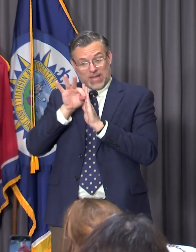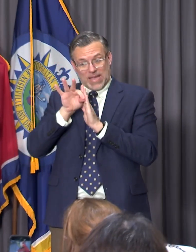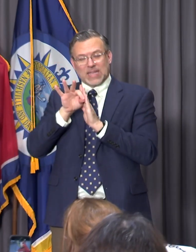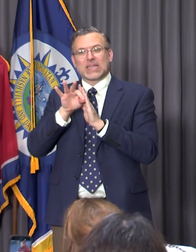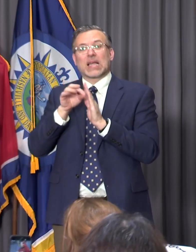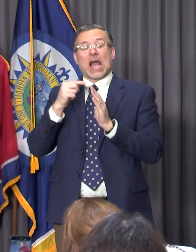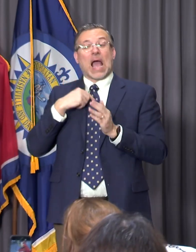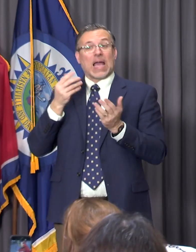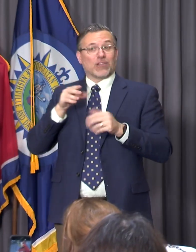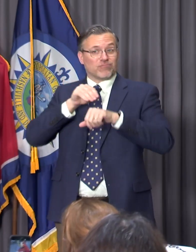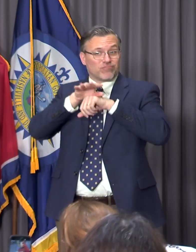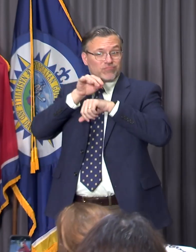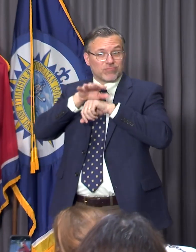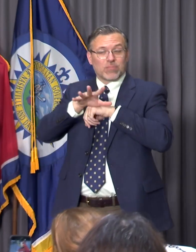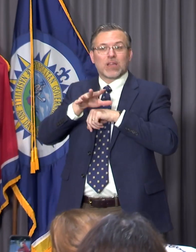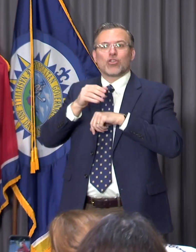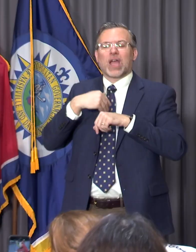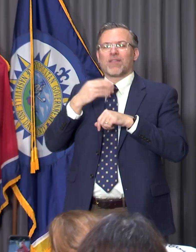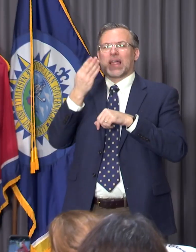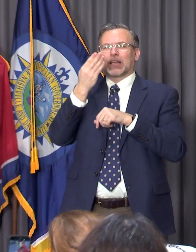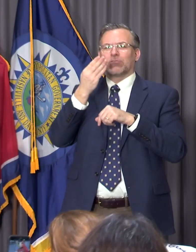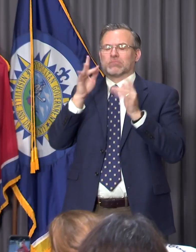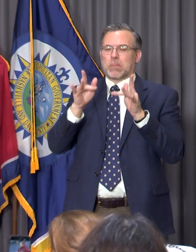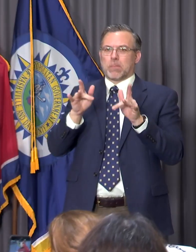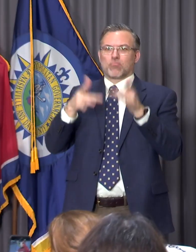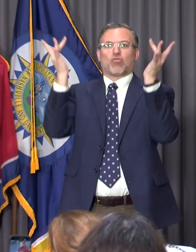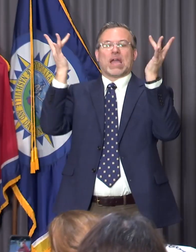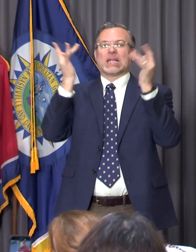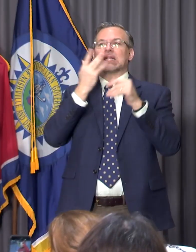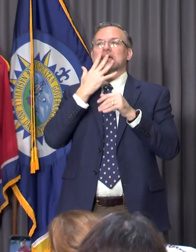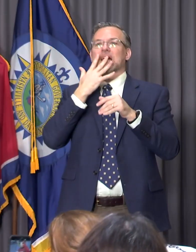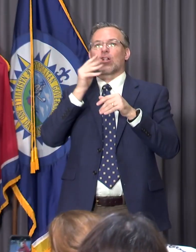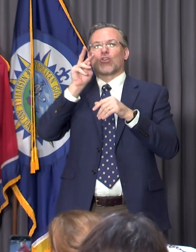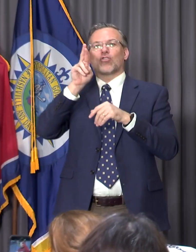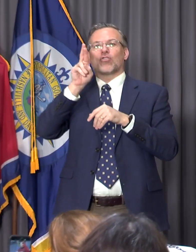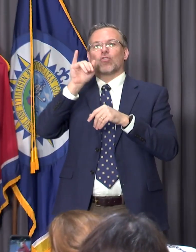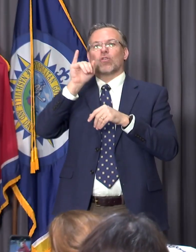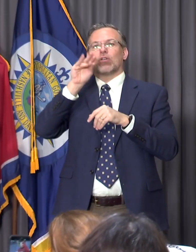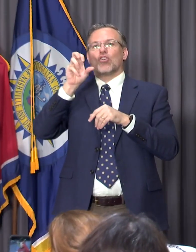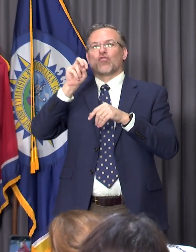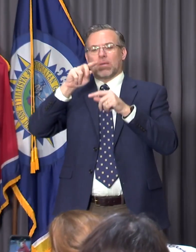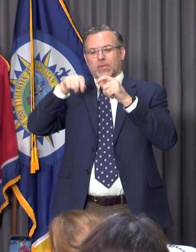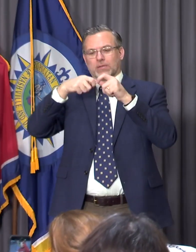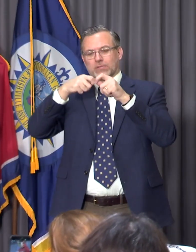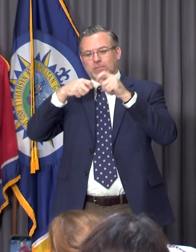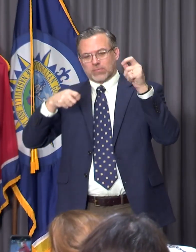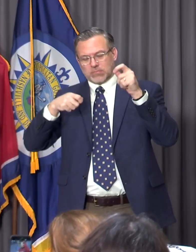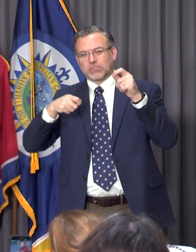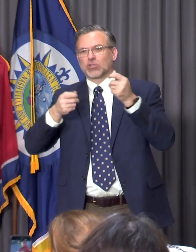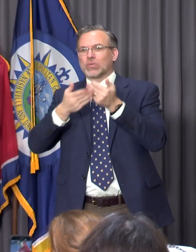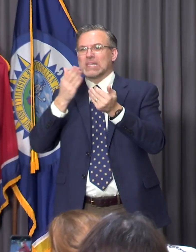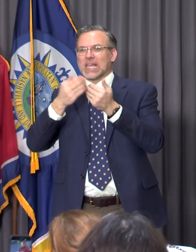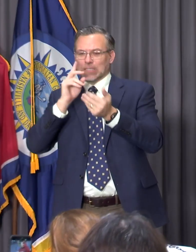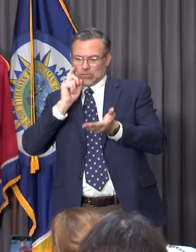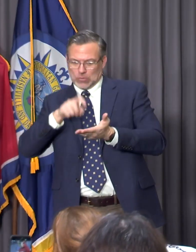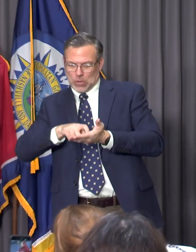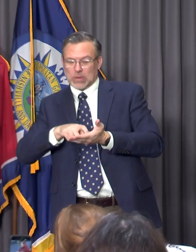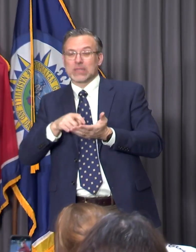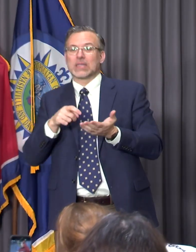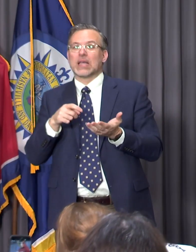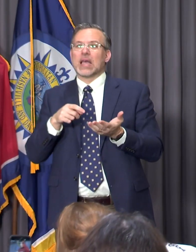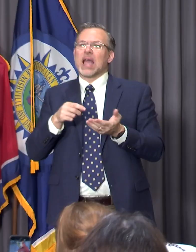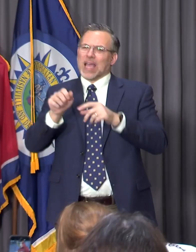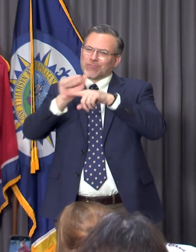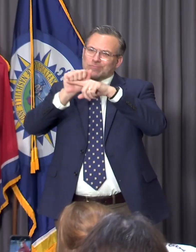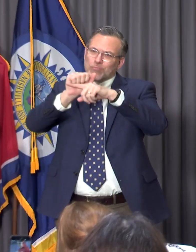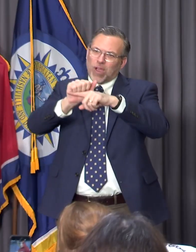emergency, in the excitement, you'll know where to look. And I would practice closing it maybe and having a feel for what it feels like to open and